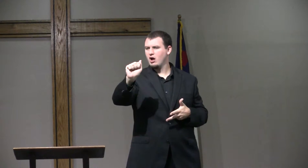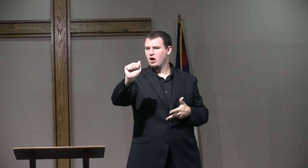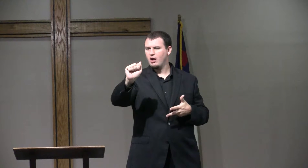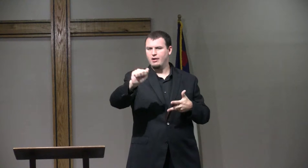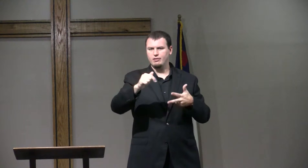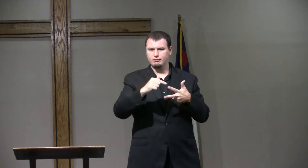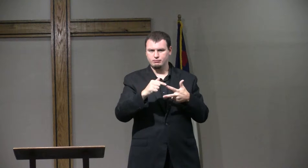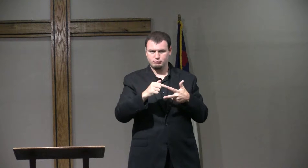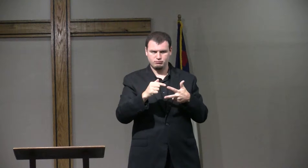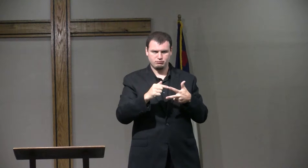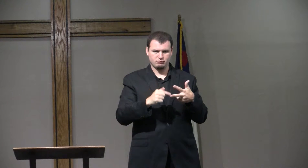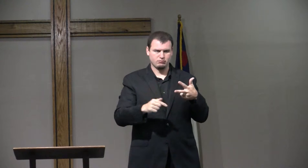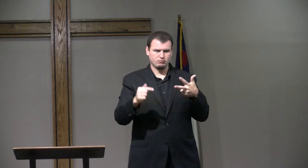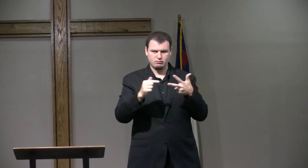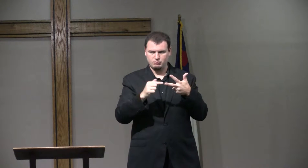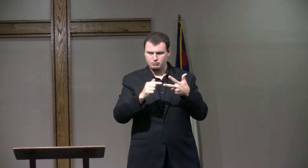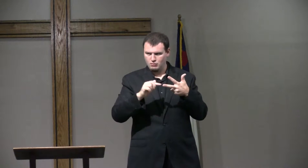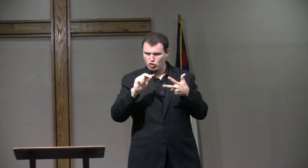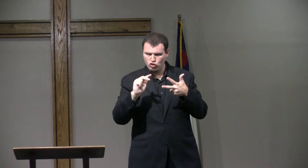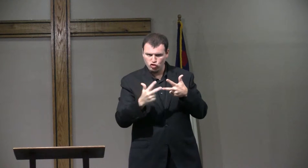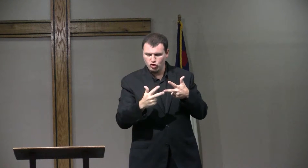saying to your brother, Raka,